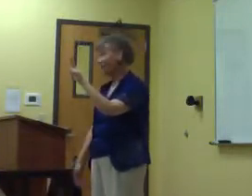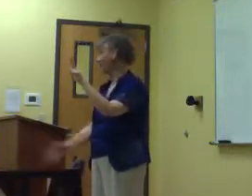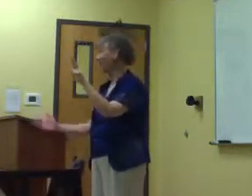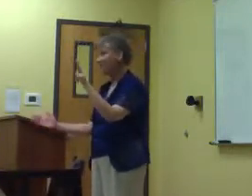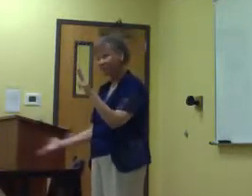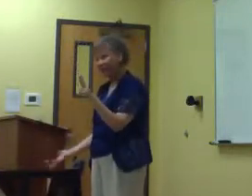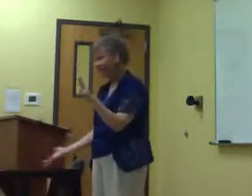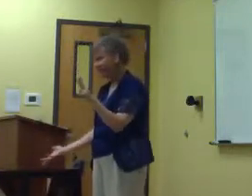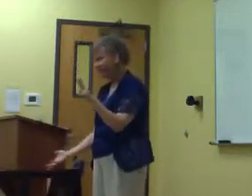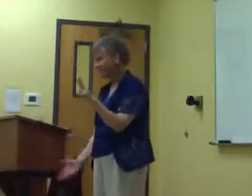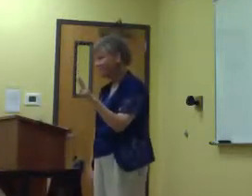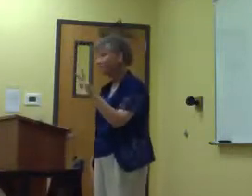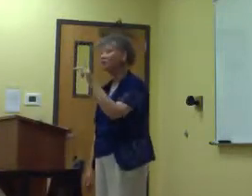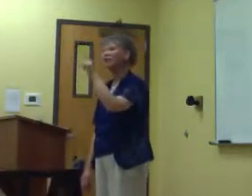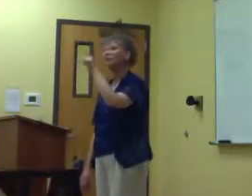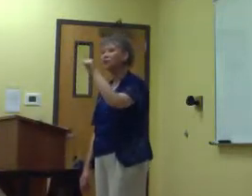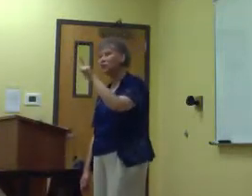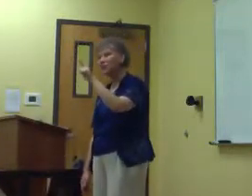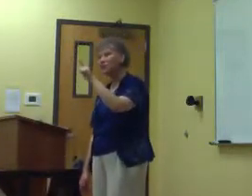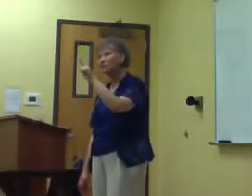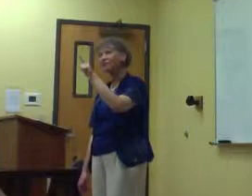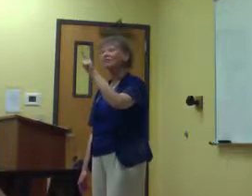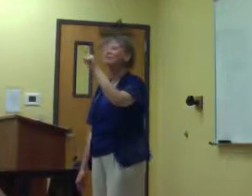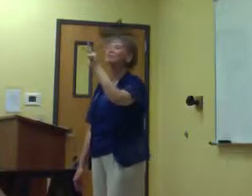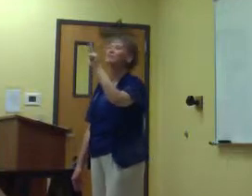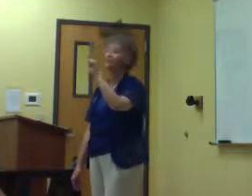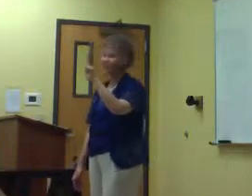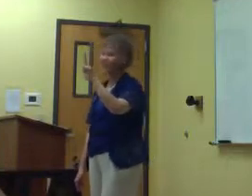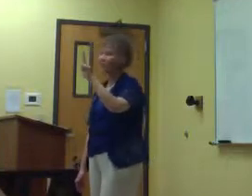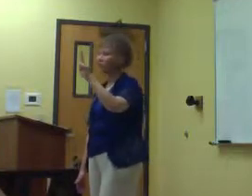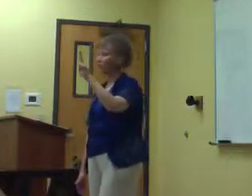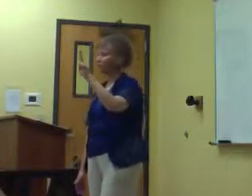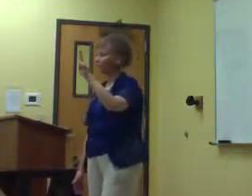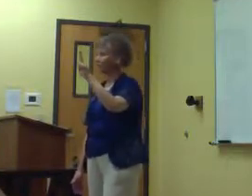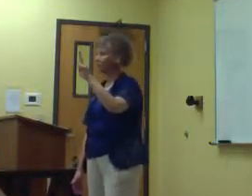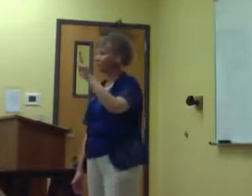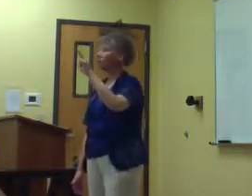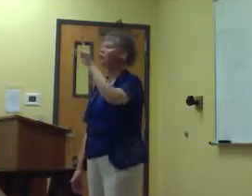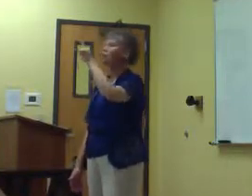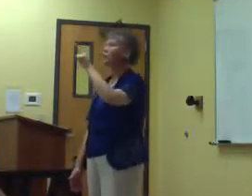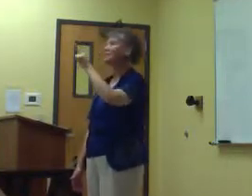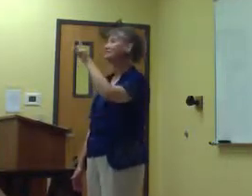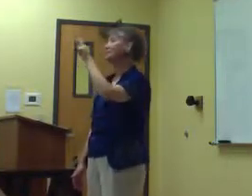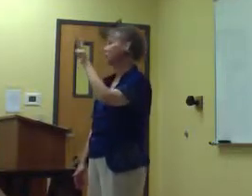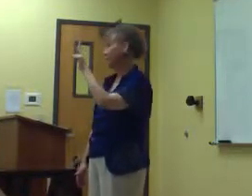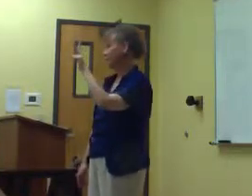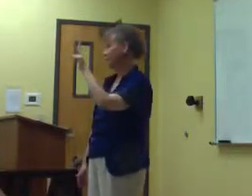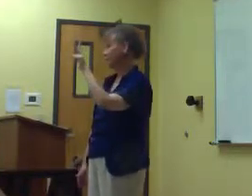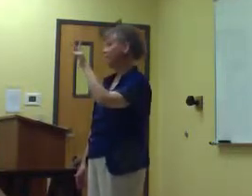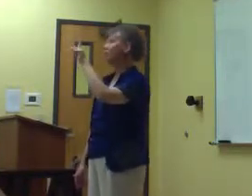way is fine, right? But you got 2 fingers and then the 3. So 23,